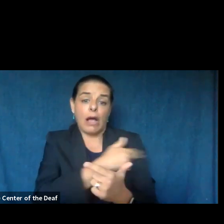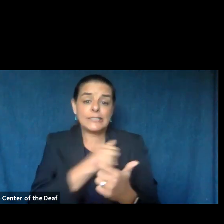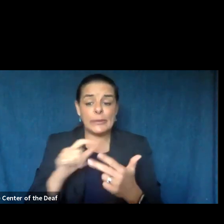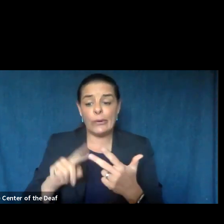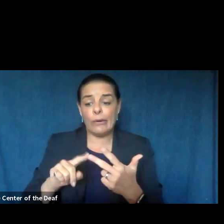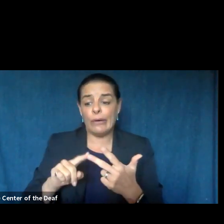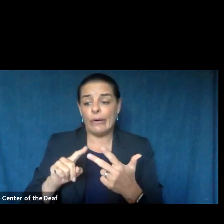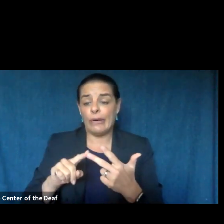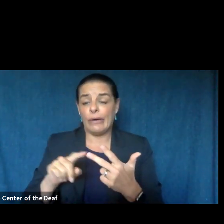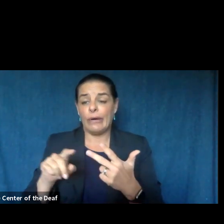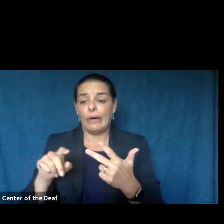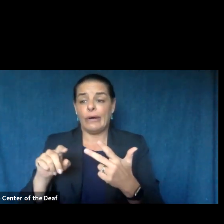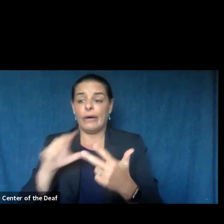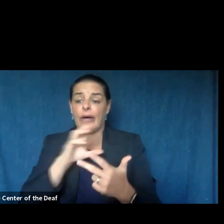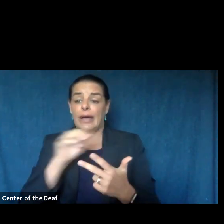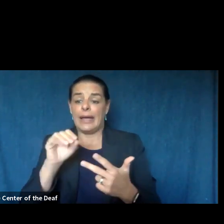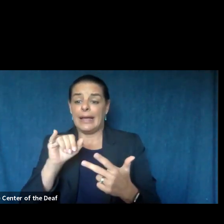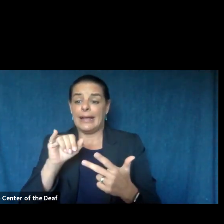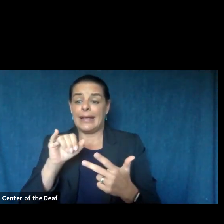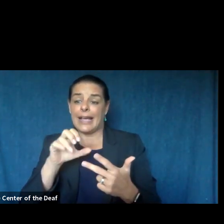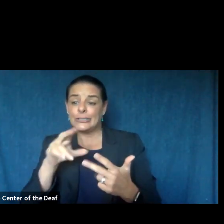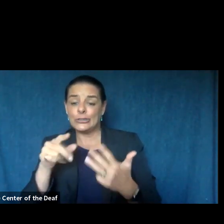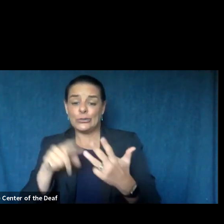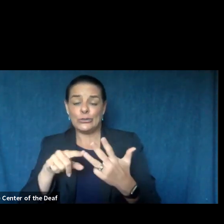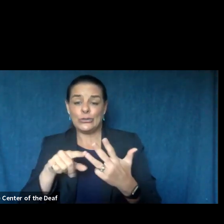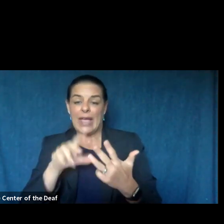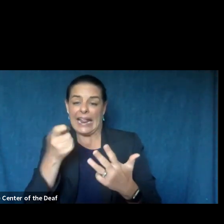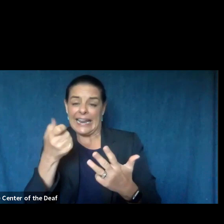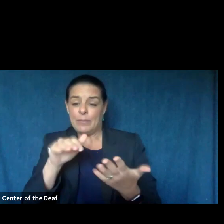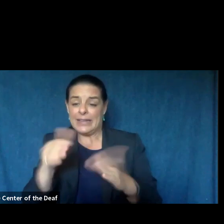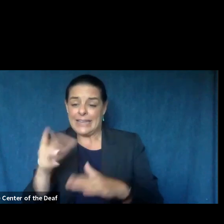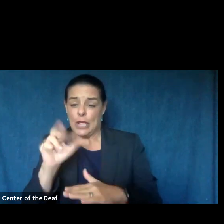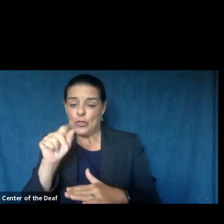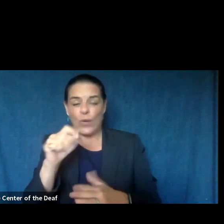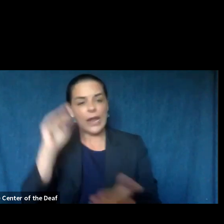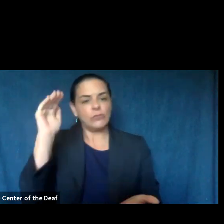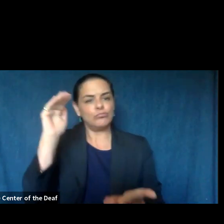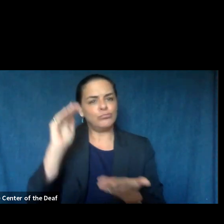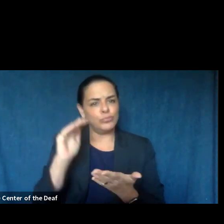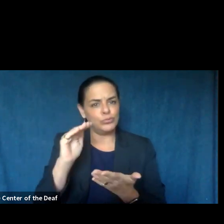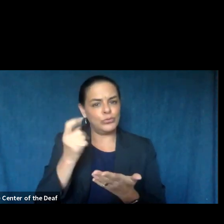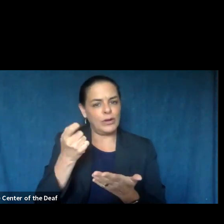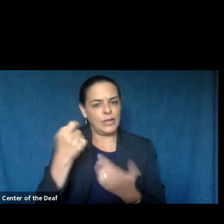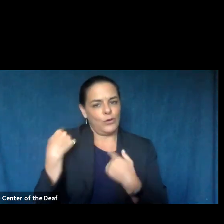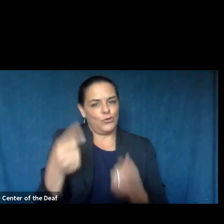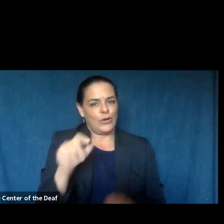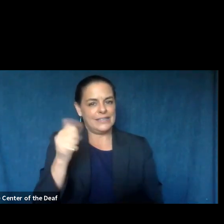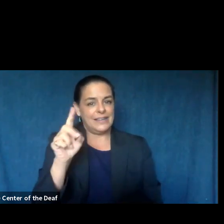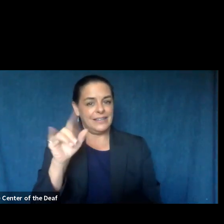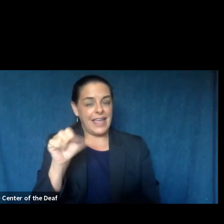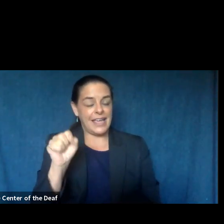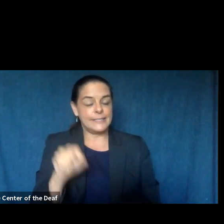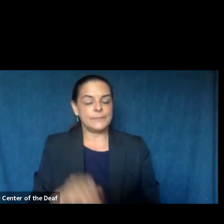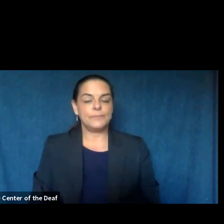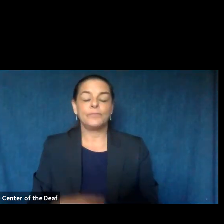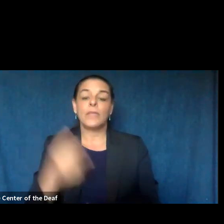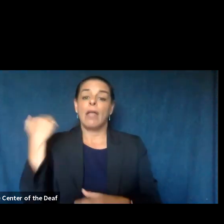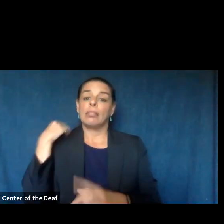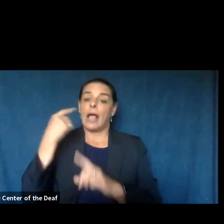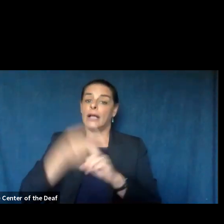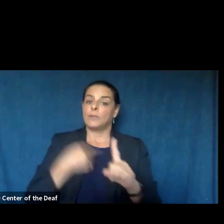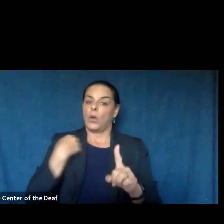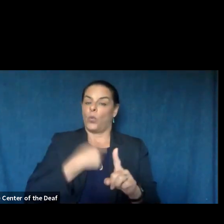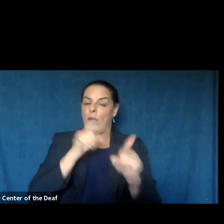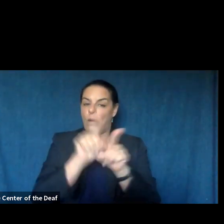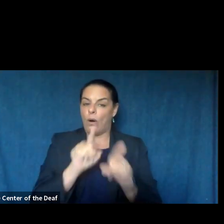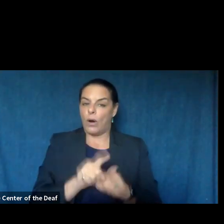hospitalizations, and slightly in the death rate over the last 10 days. Another number that we talked about last month was the